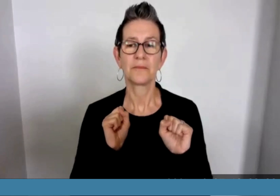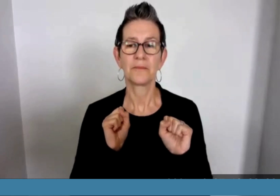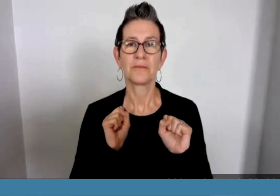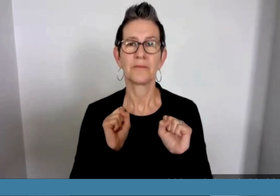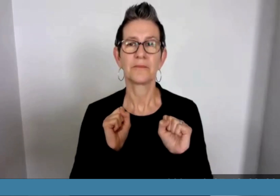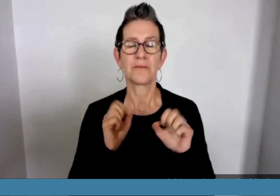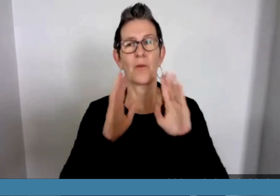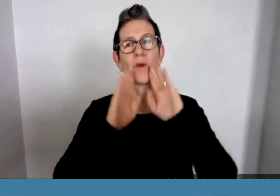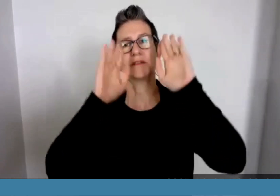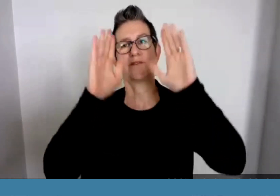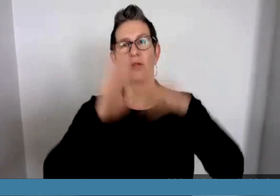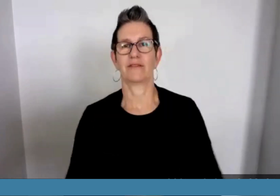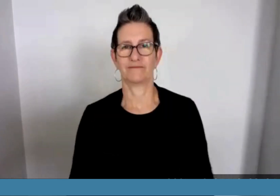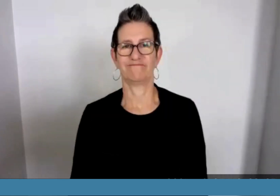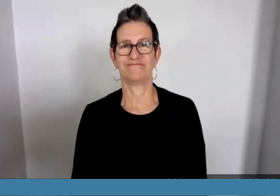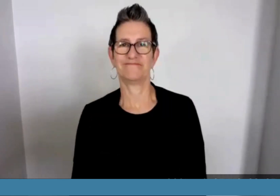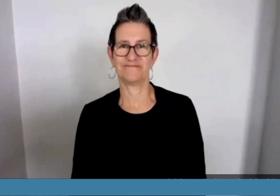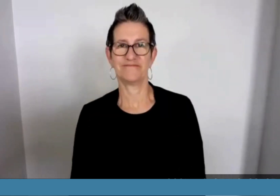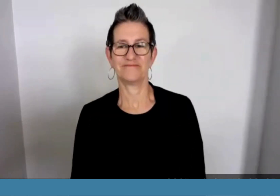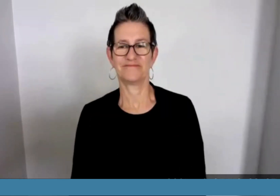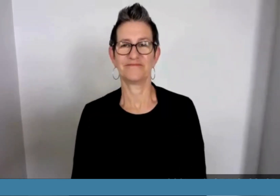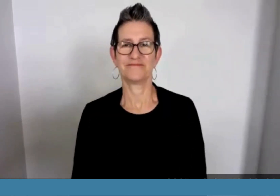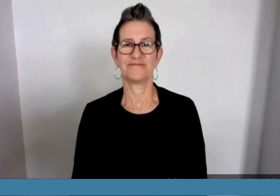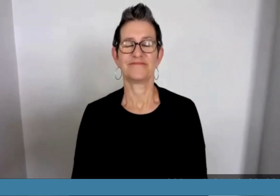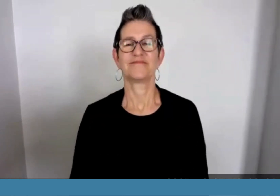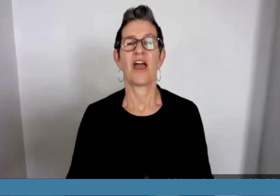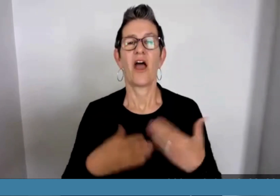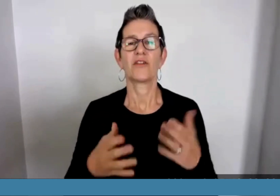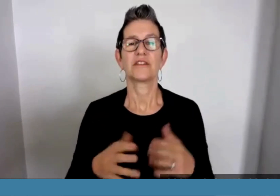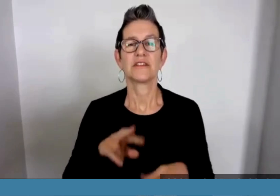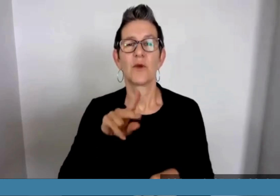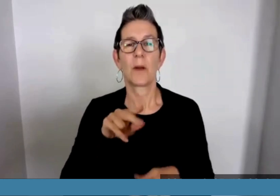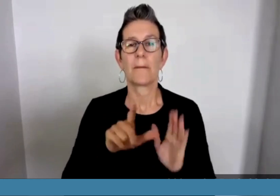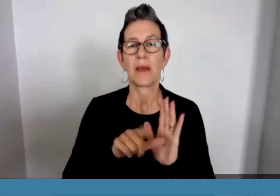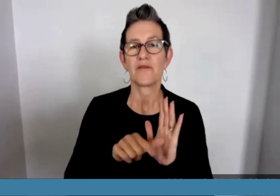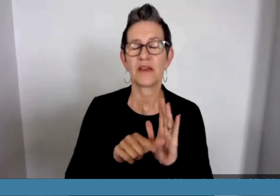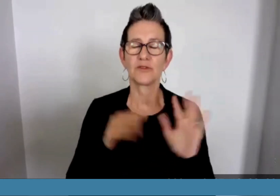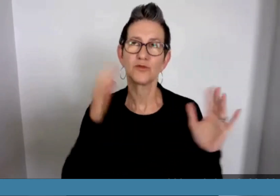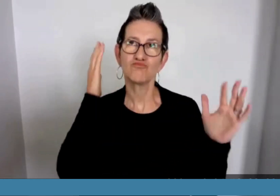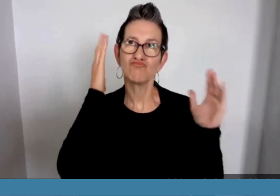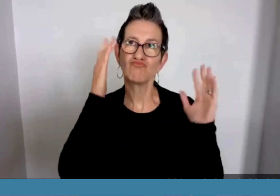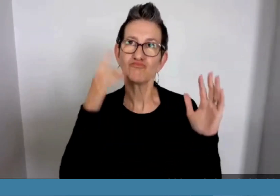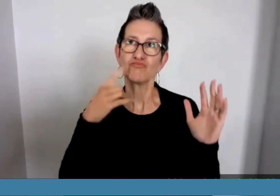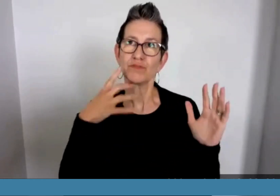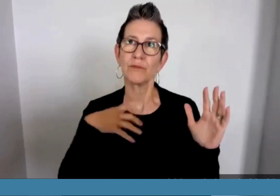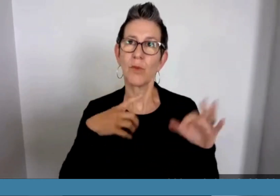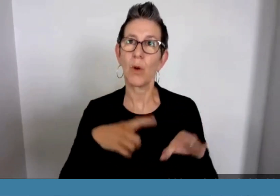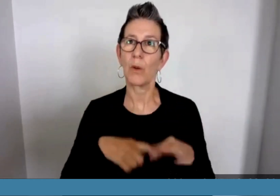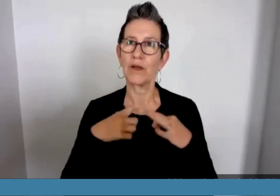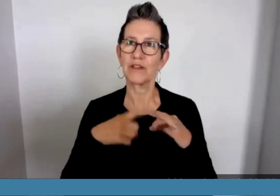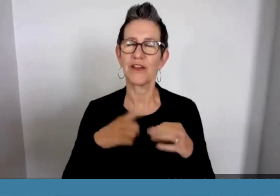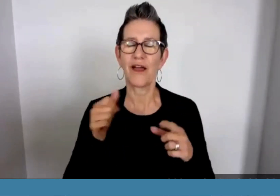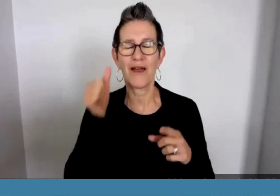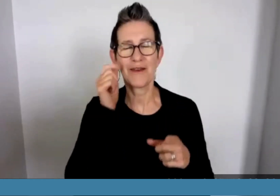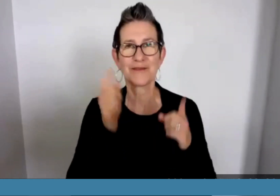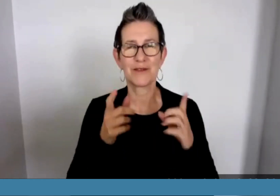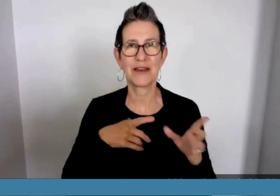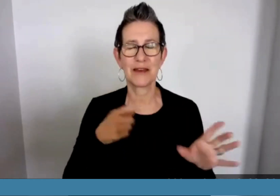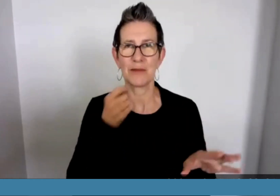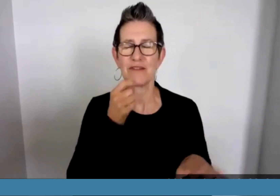Wonderful. I'll just give a couple of minutes just in case there's more questions. I know it takes time to sometimes get things